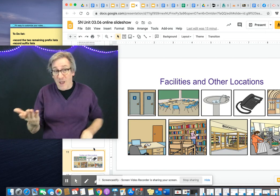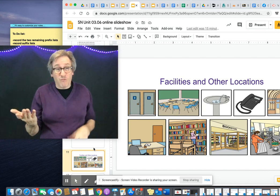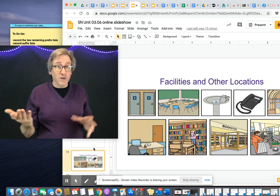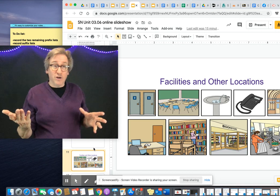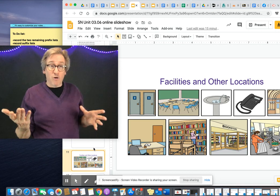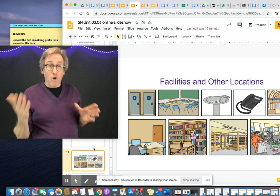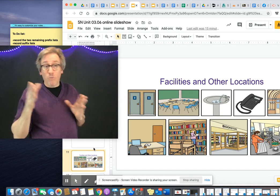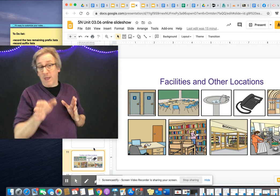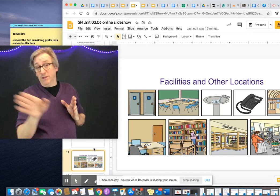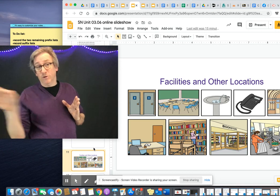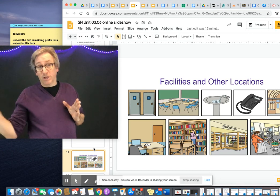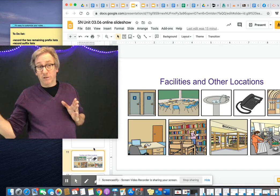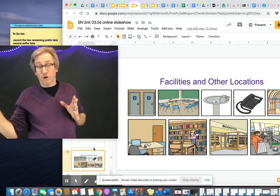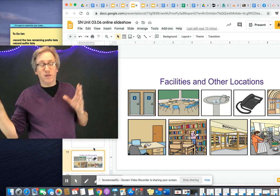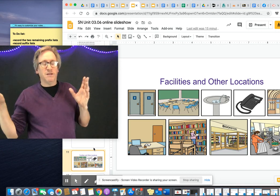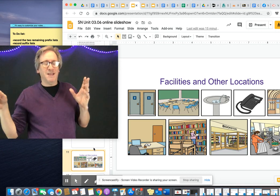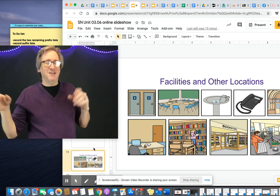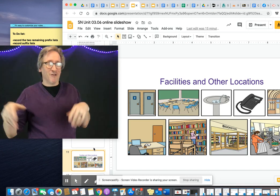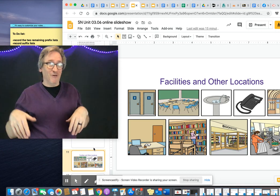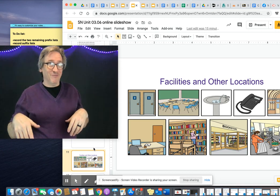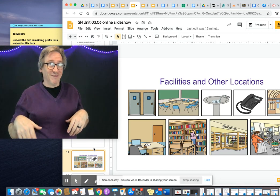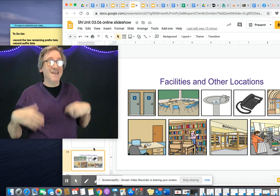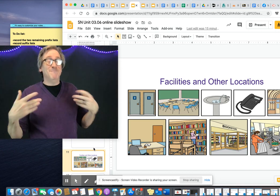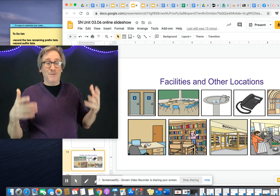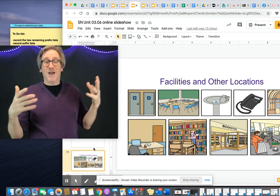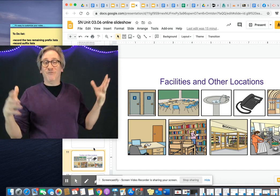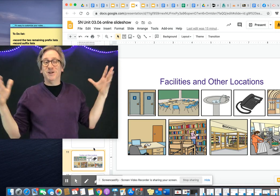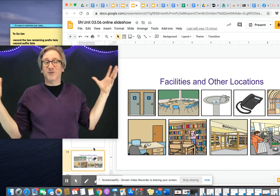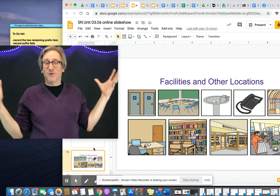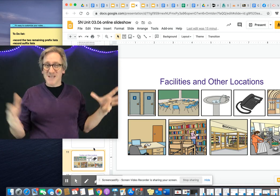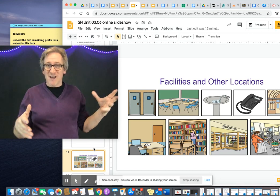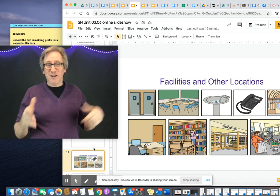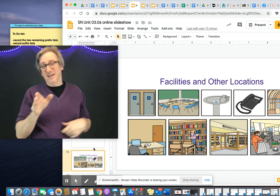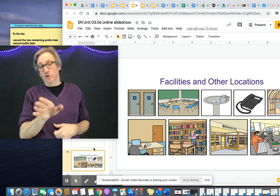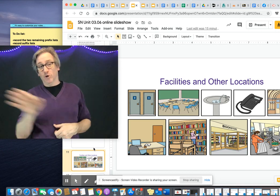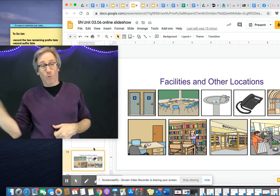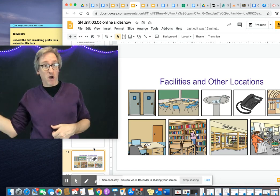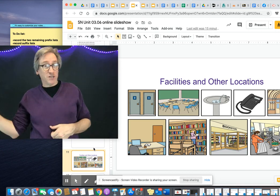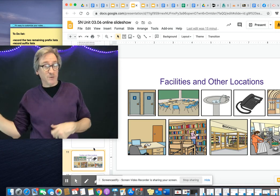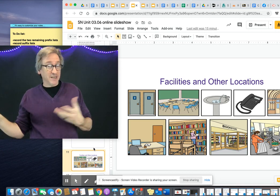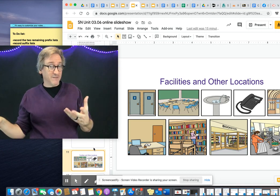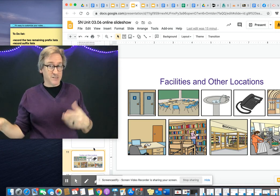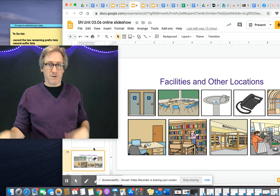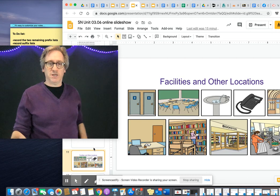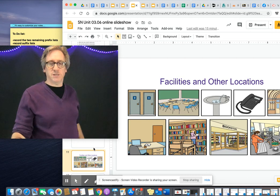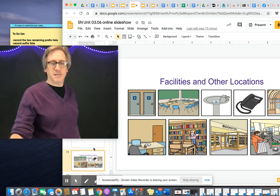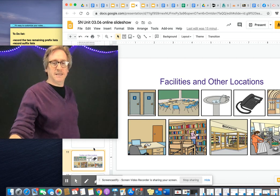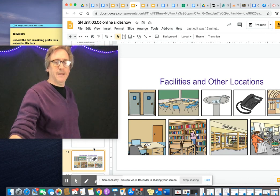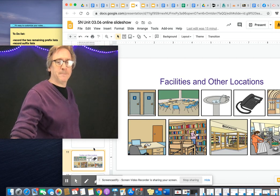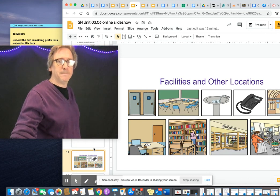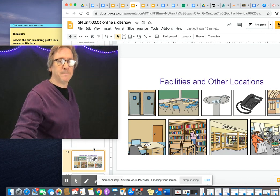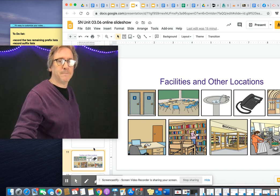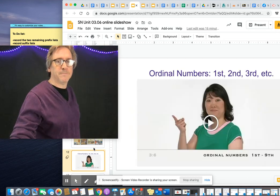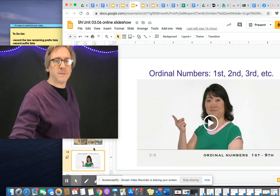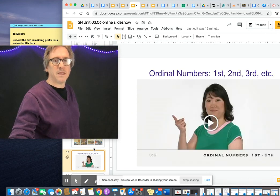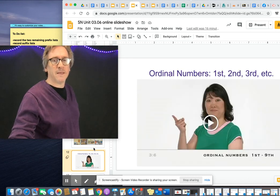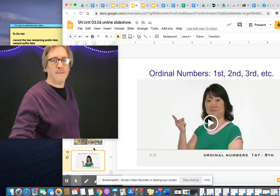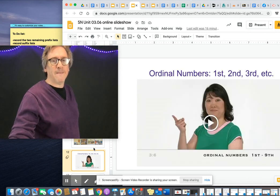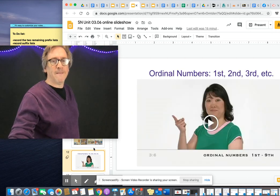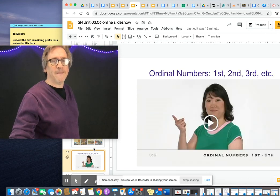Maybe you have one in your home and you can, or in your home. Maybe you have one in your hometown and you could walk to it and give us directions like that.